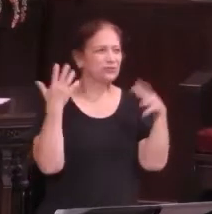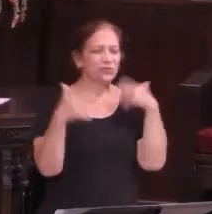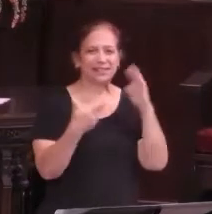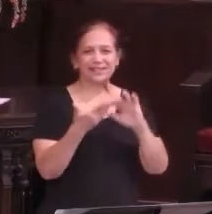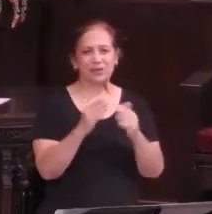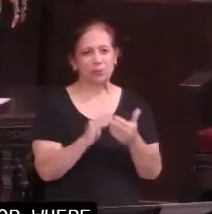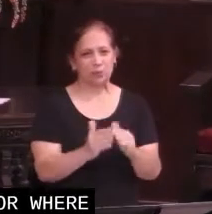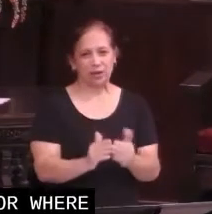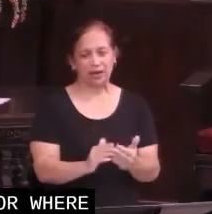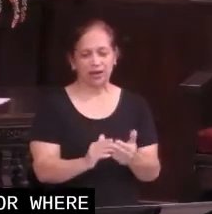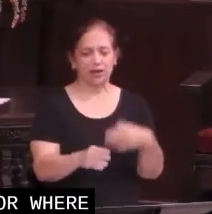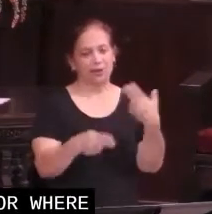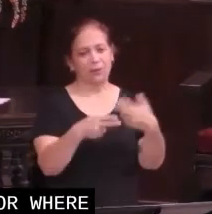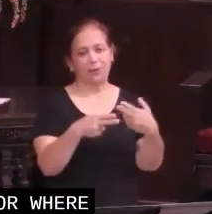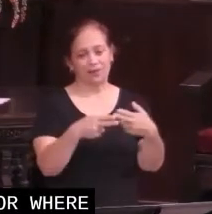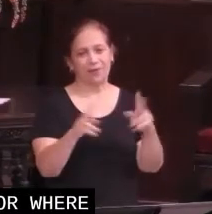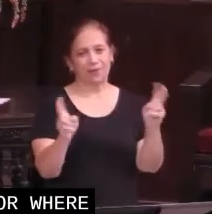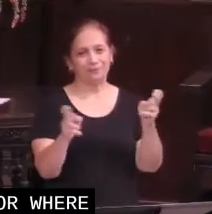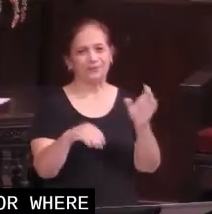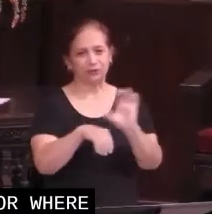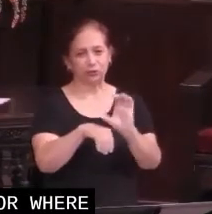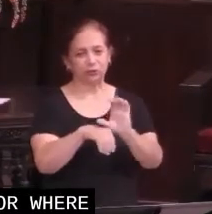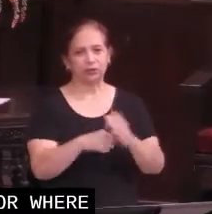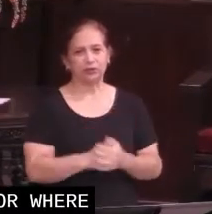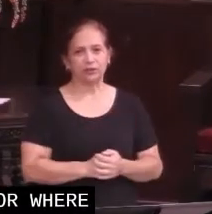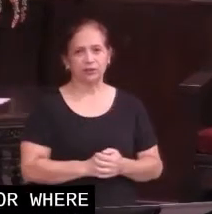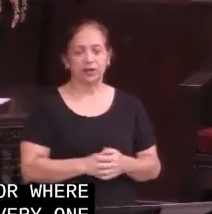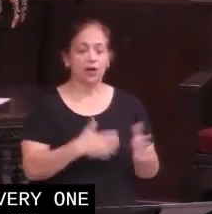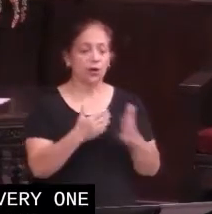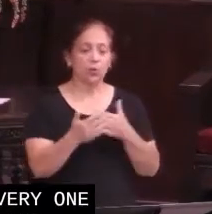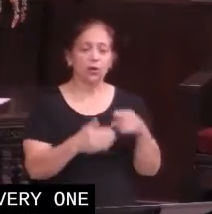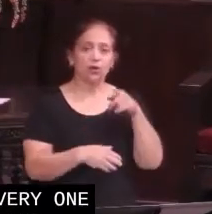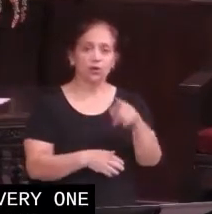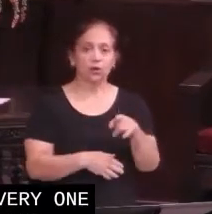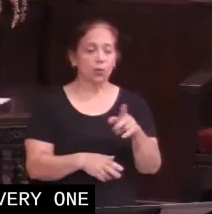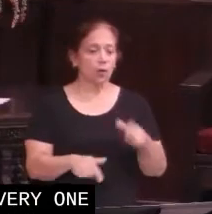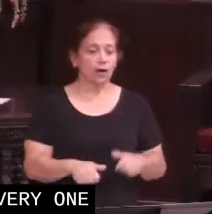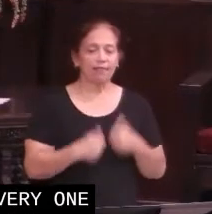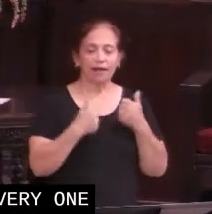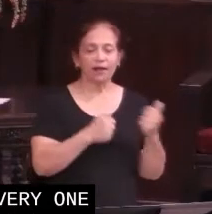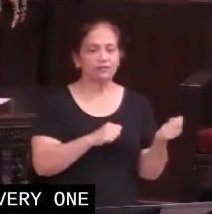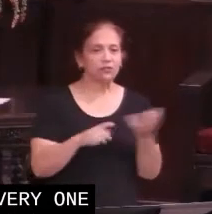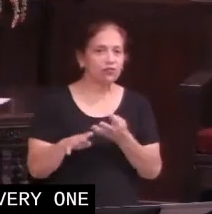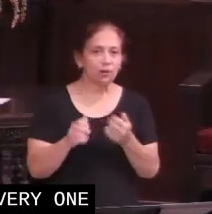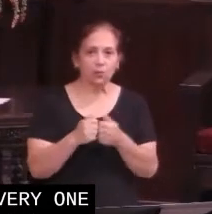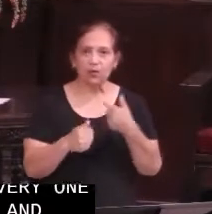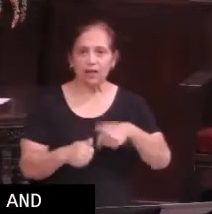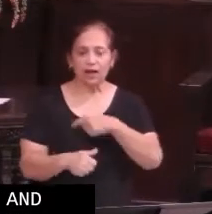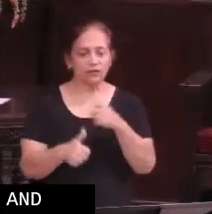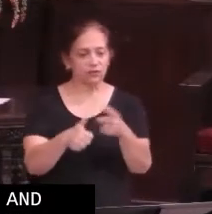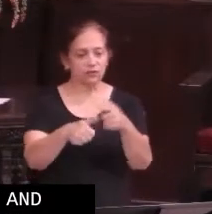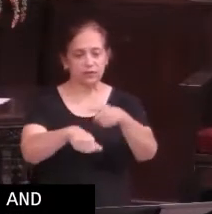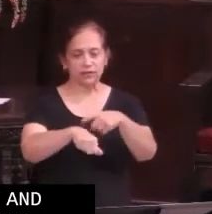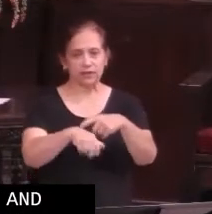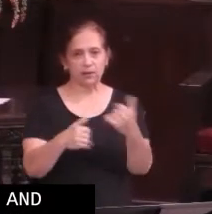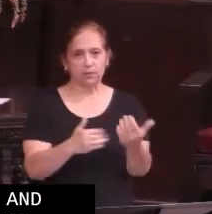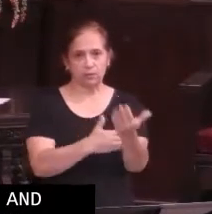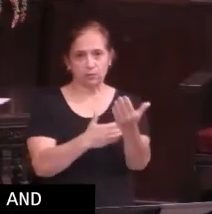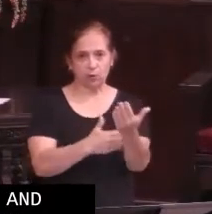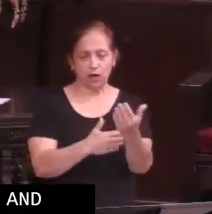community we call church. Friends, whether you are live streaming with us for the first time this